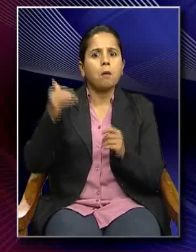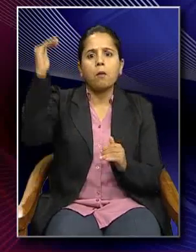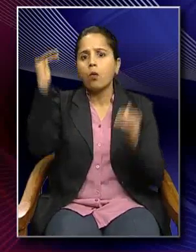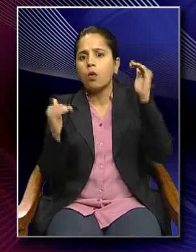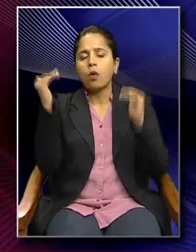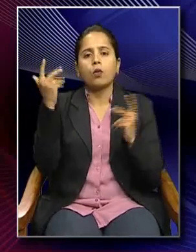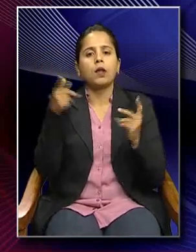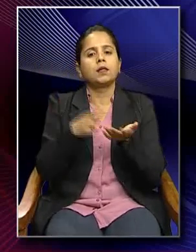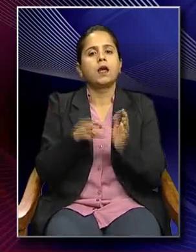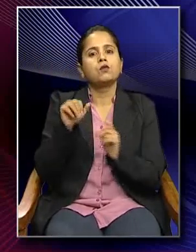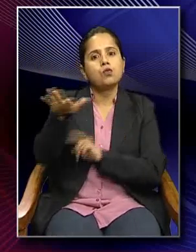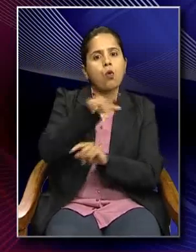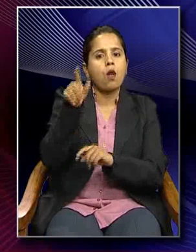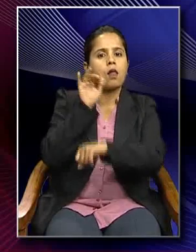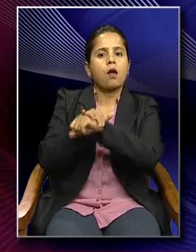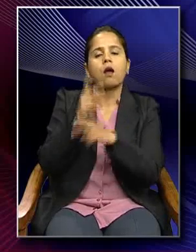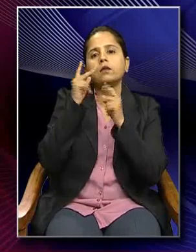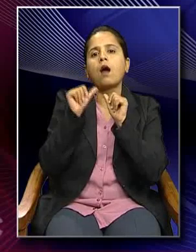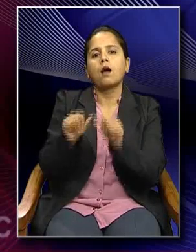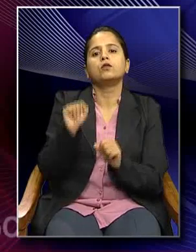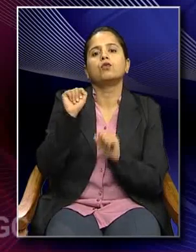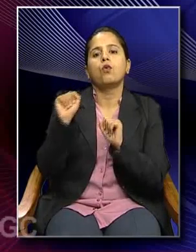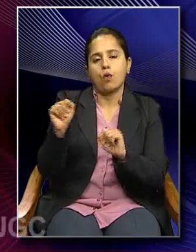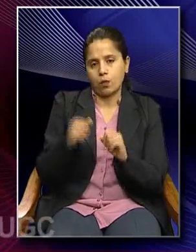determine the nature of that thing.